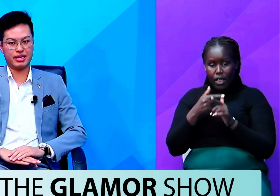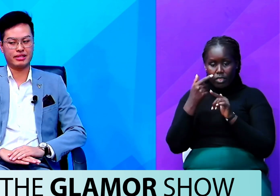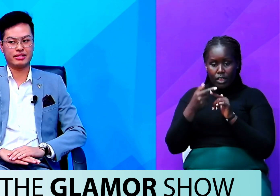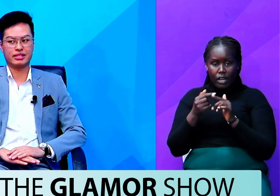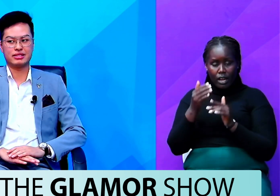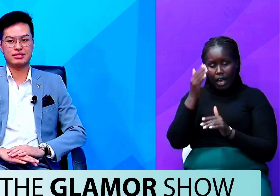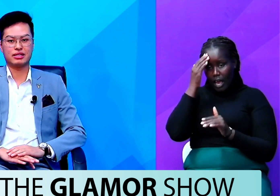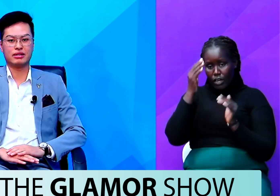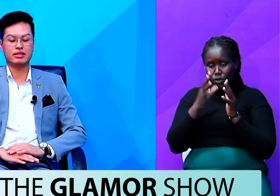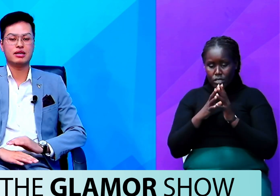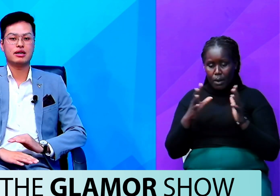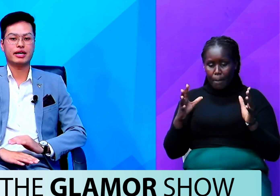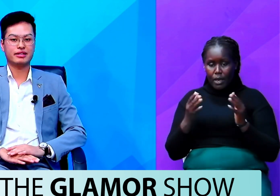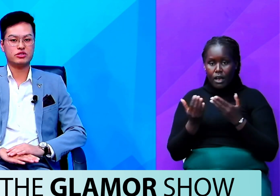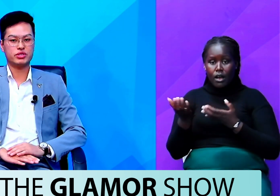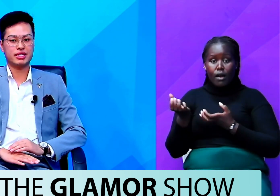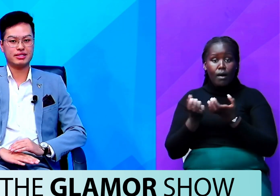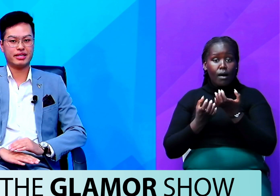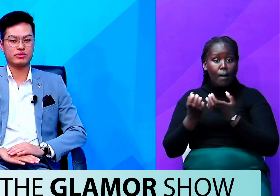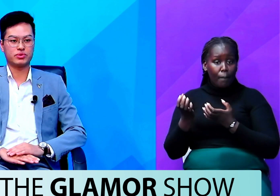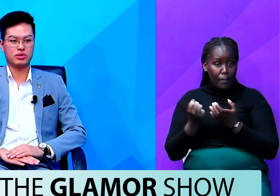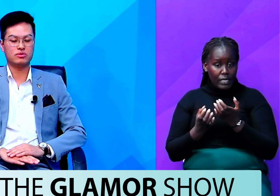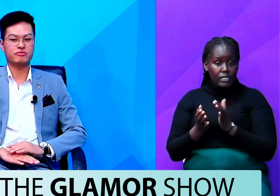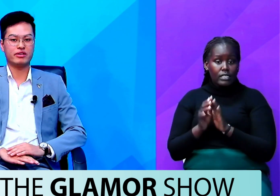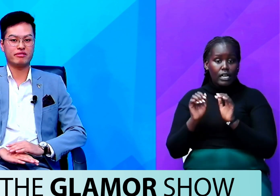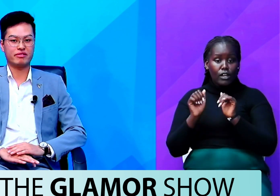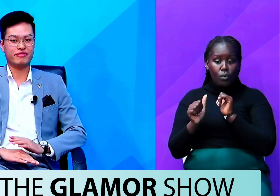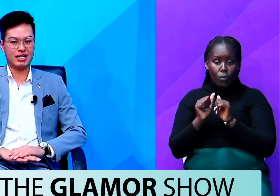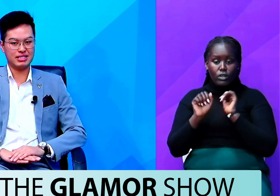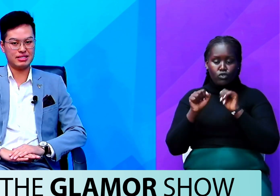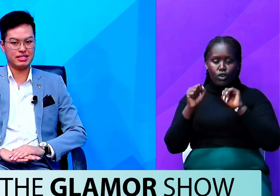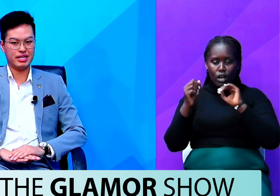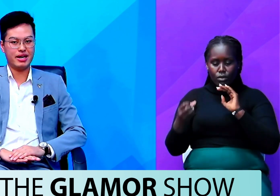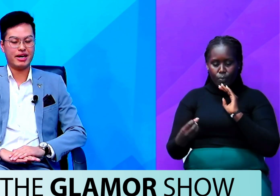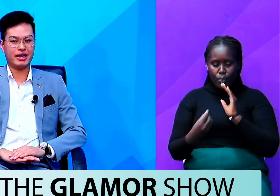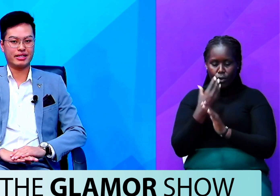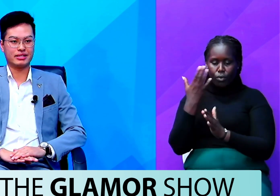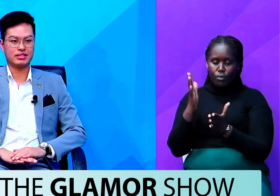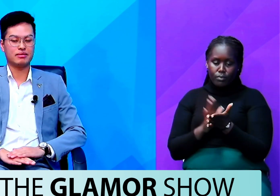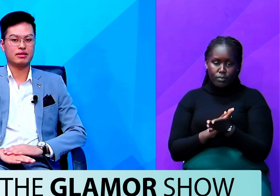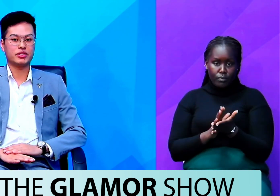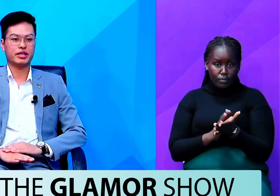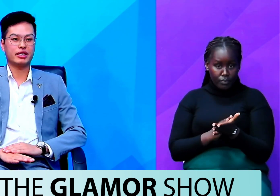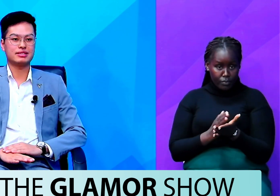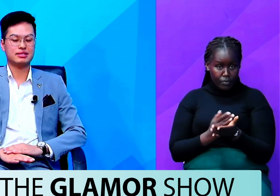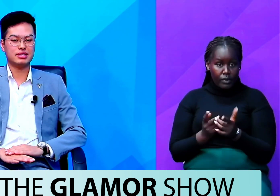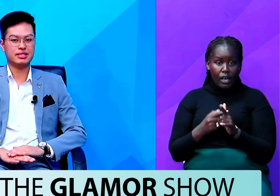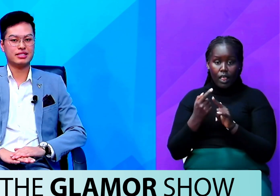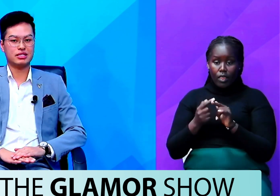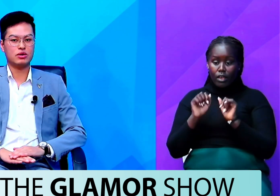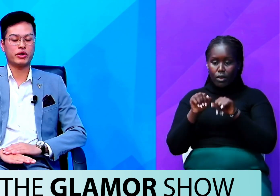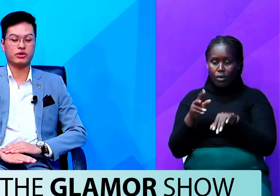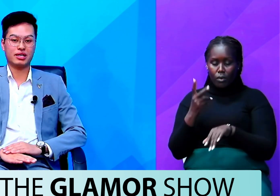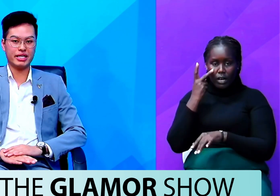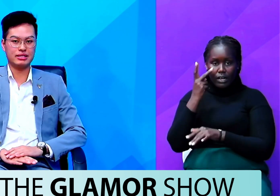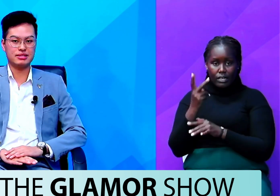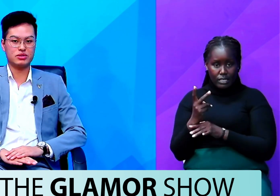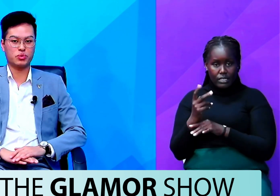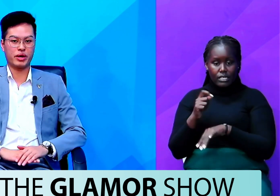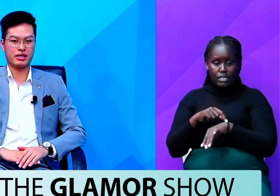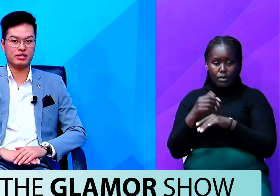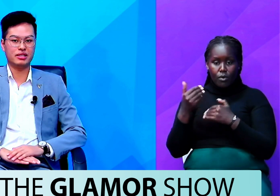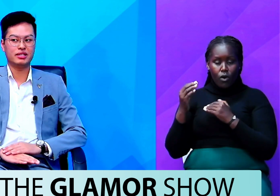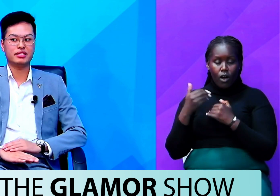business and it's a industry that can grow very, very fast. And you can see that when your